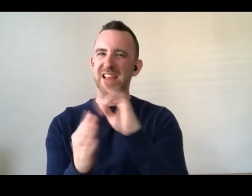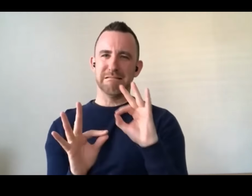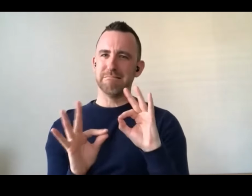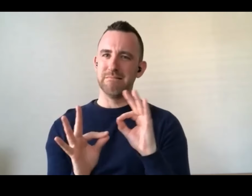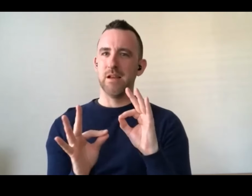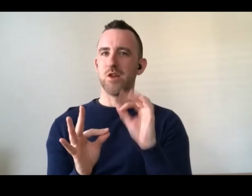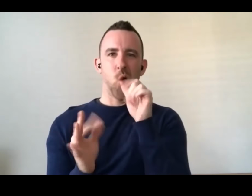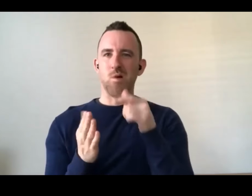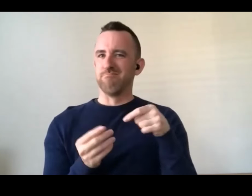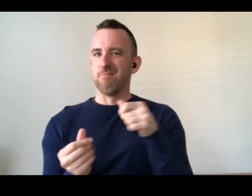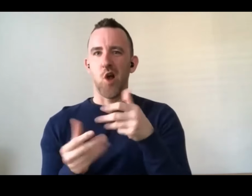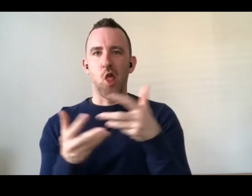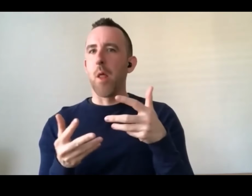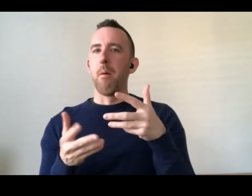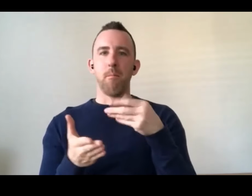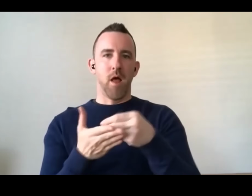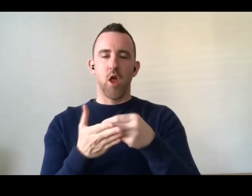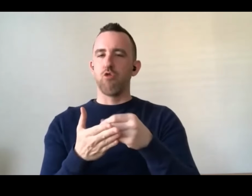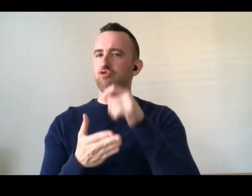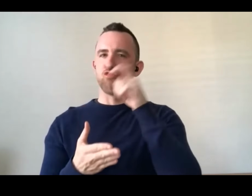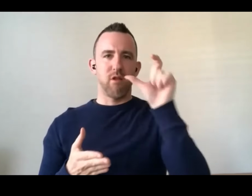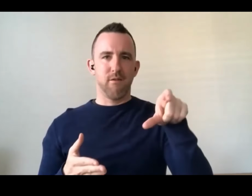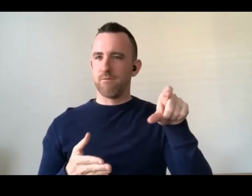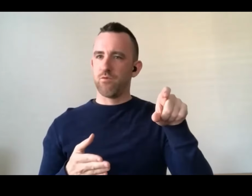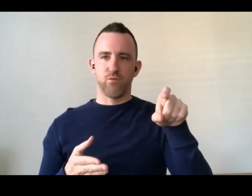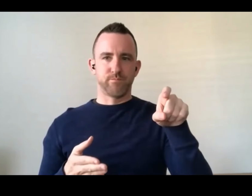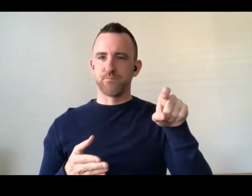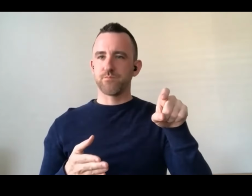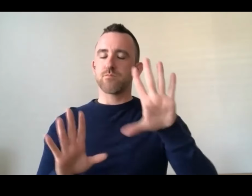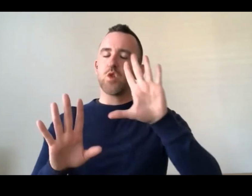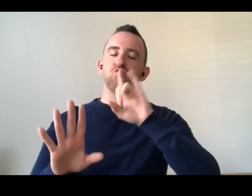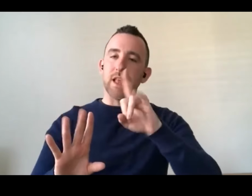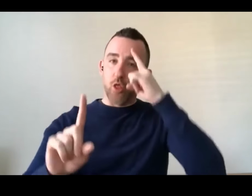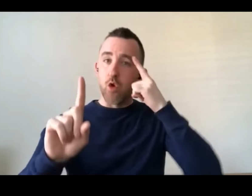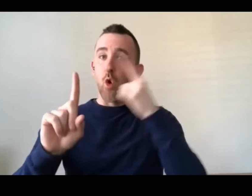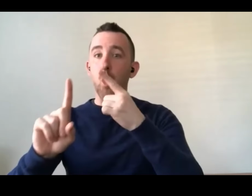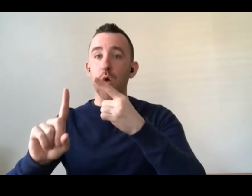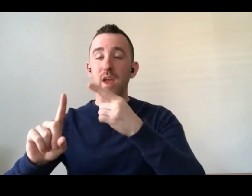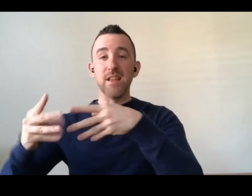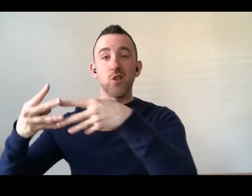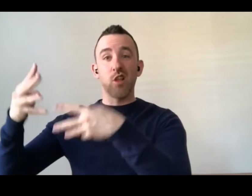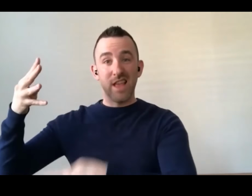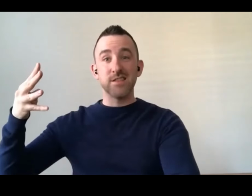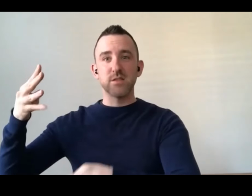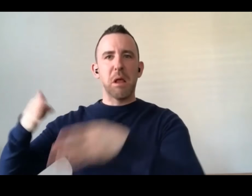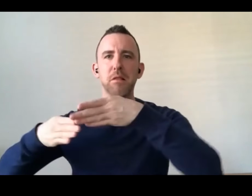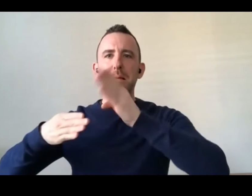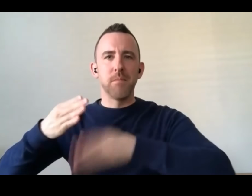You should not have to, the goal here is to complete the list and avoid, you